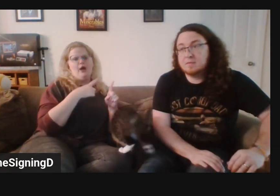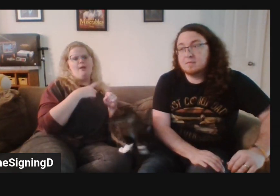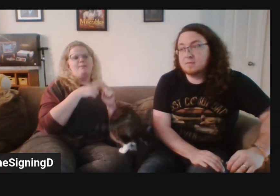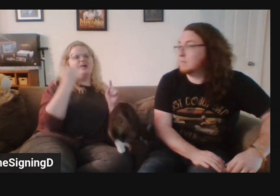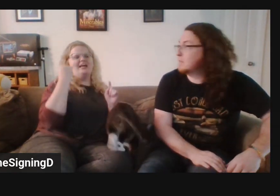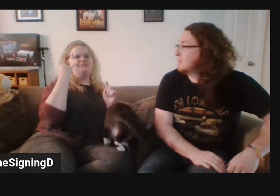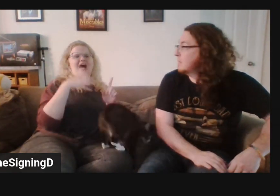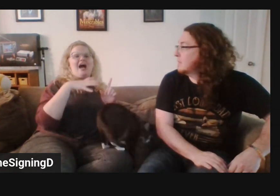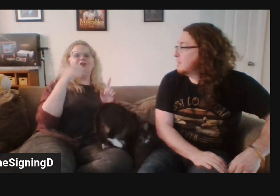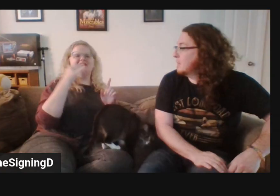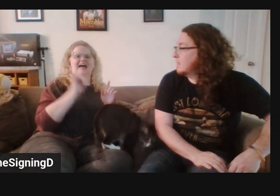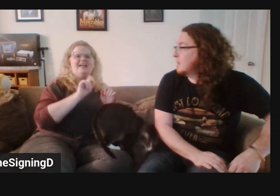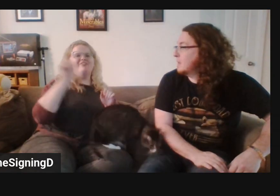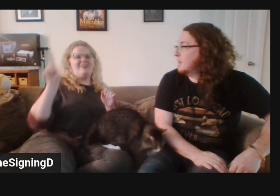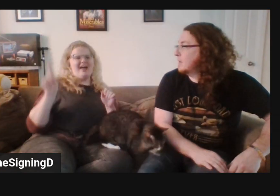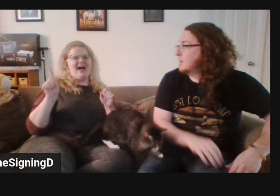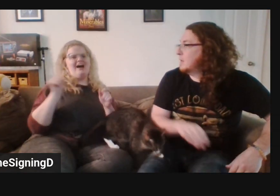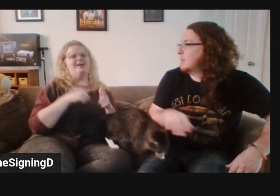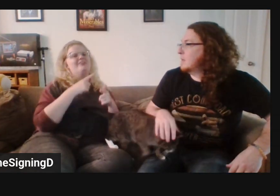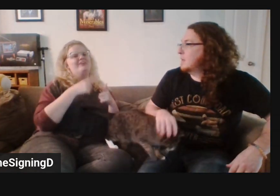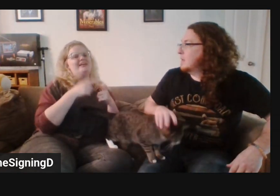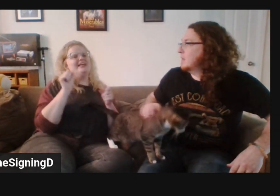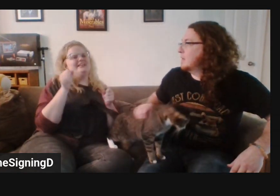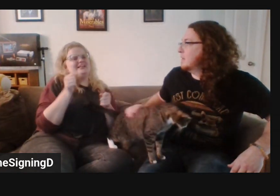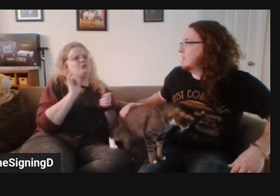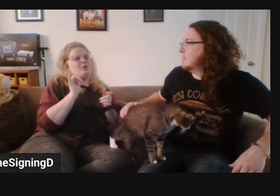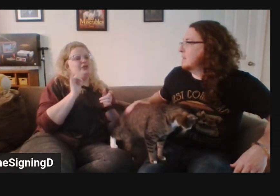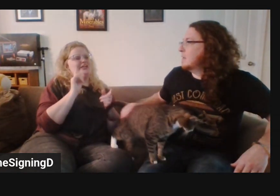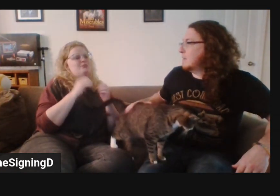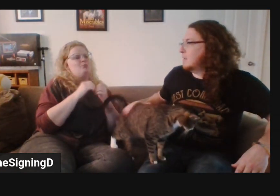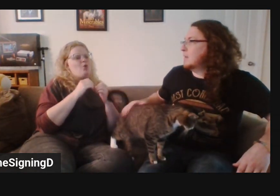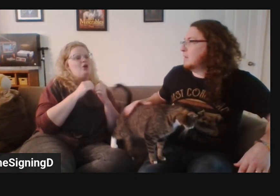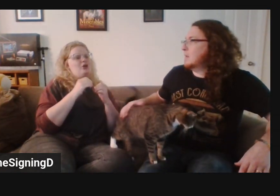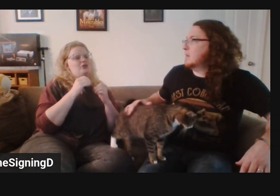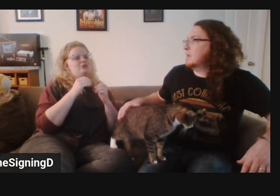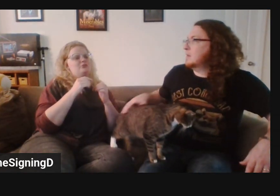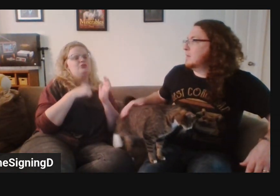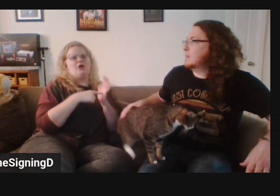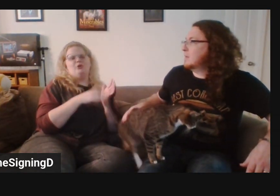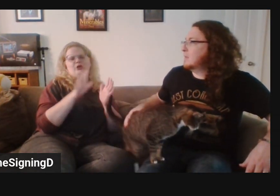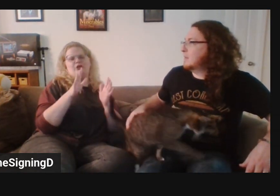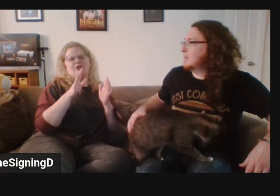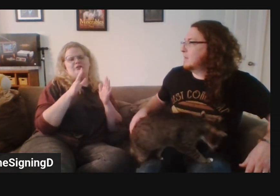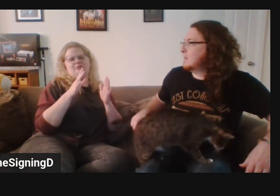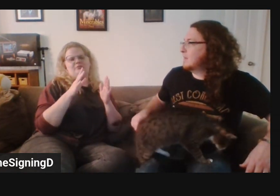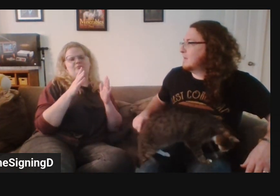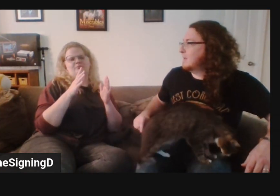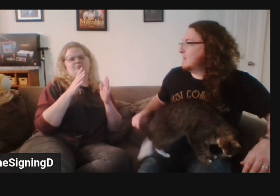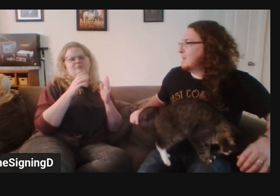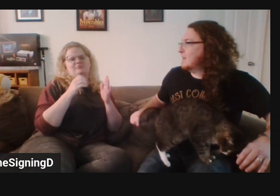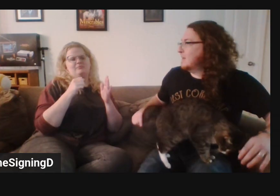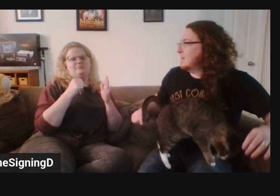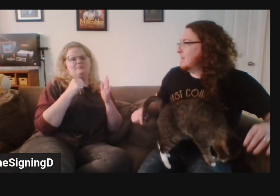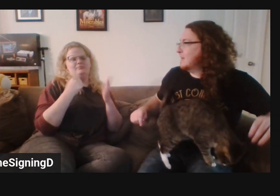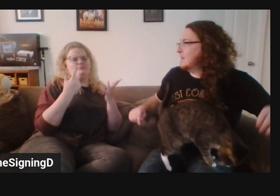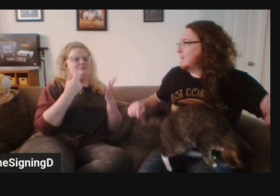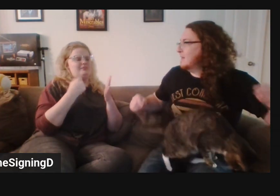there. But if you're outside of that, then that's where it's more show your